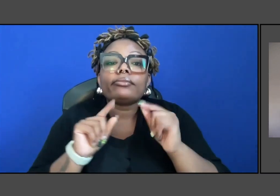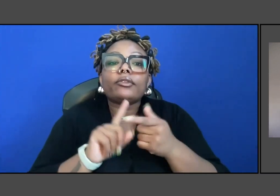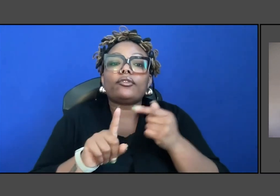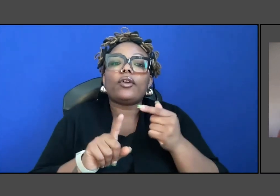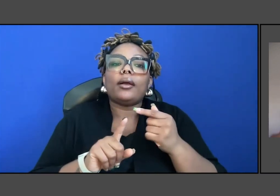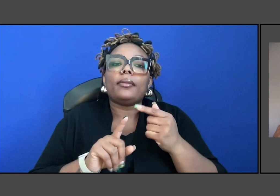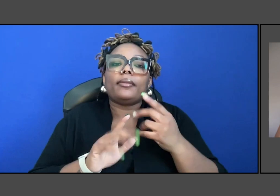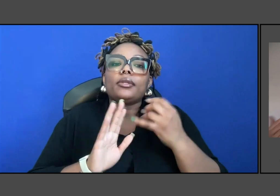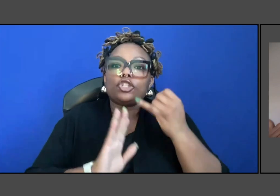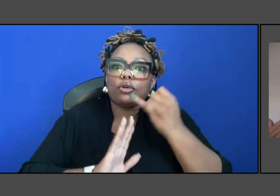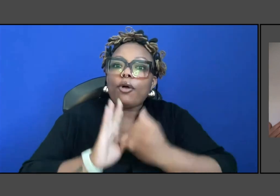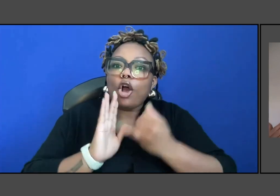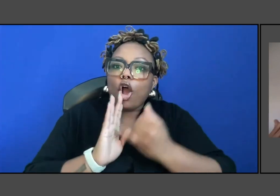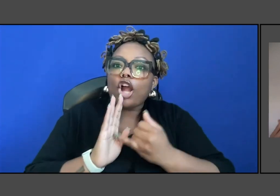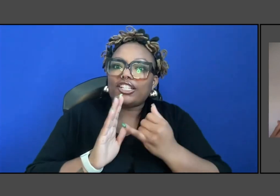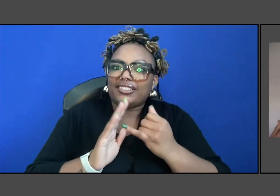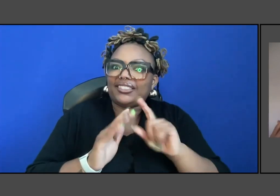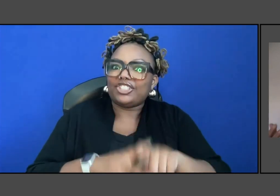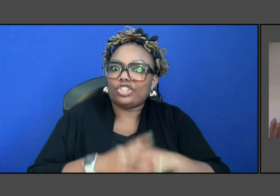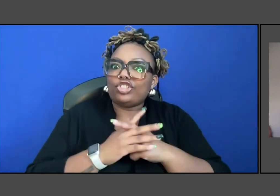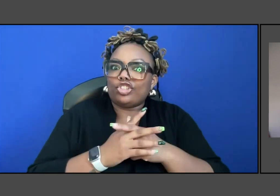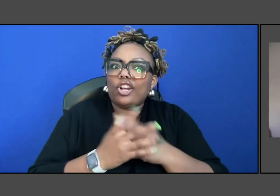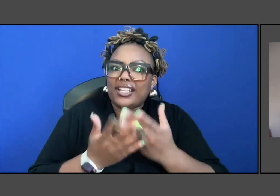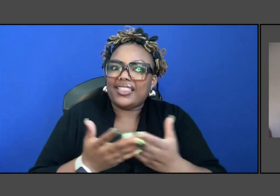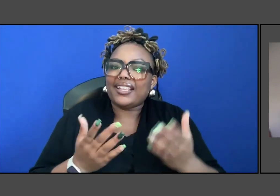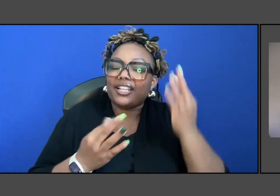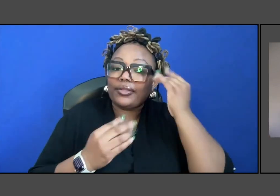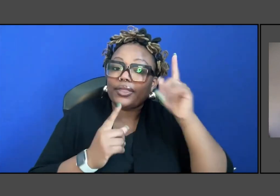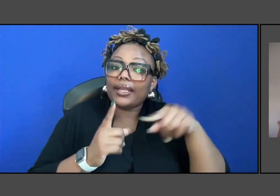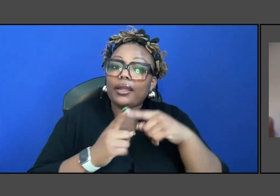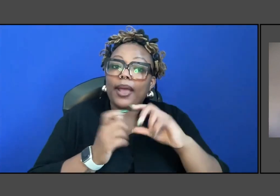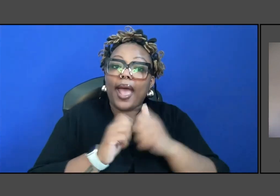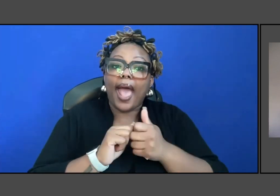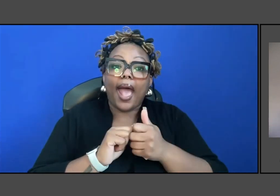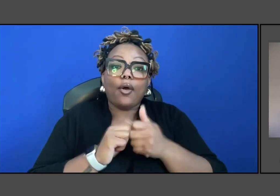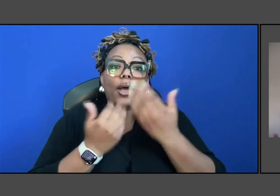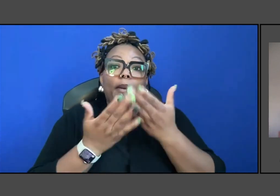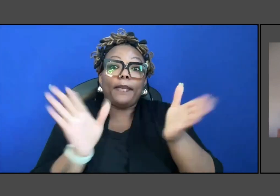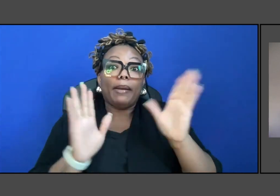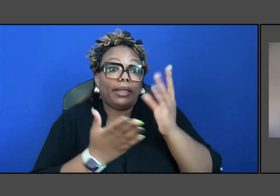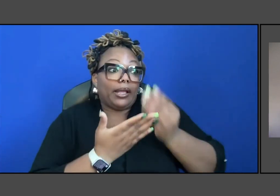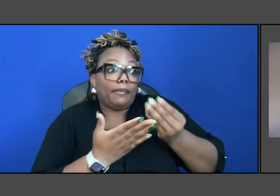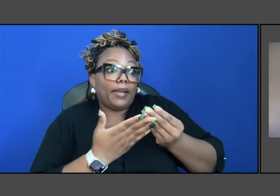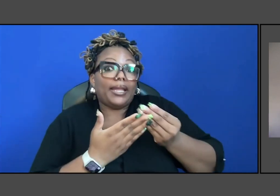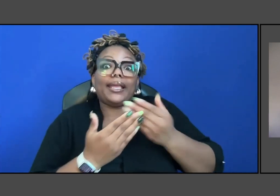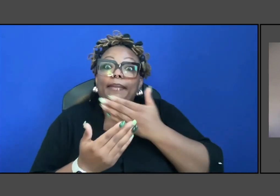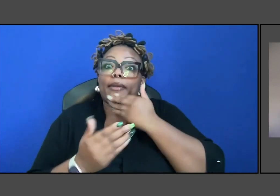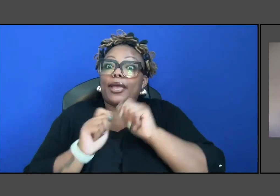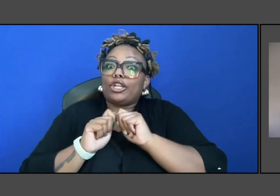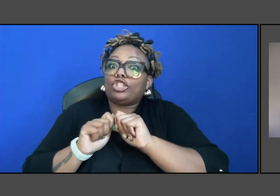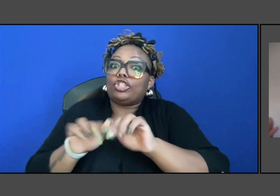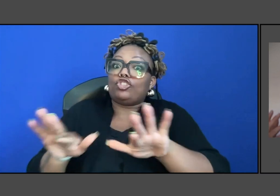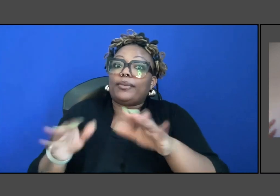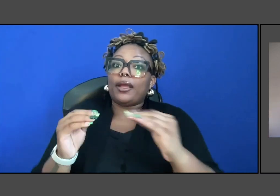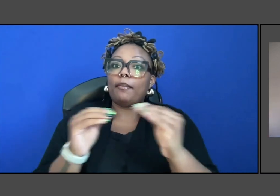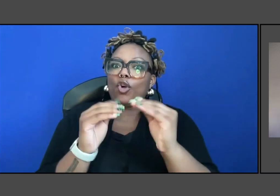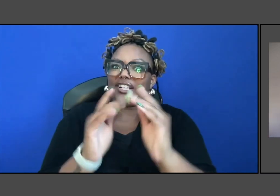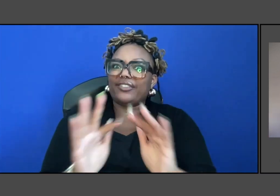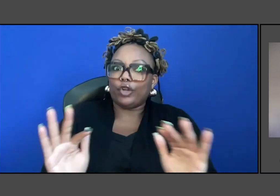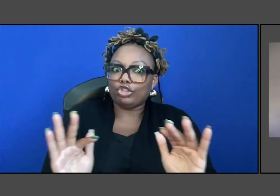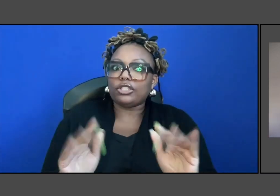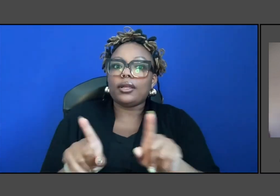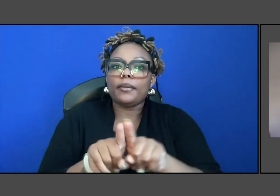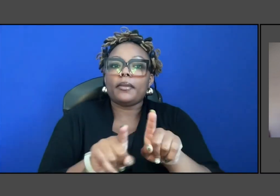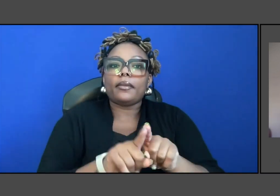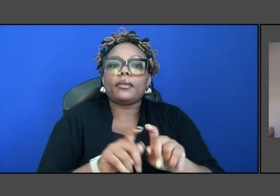artist-driven initiatives that are thinking about how public funds can be better distributed, more diversely distributed. And,